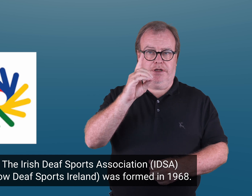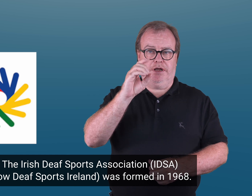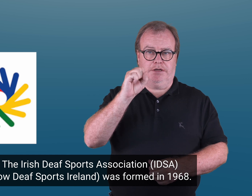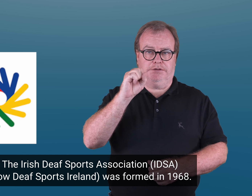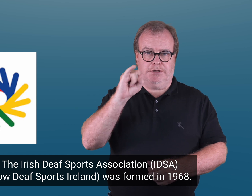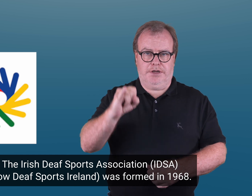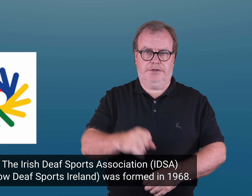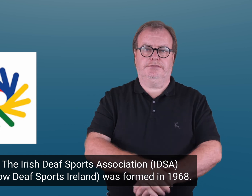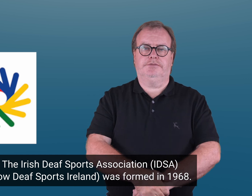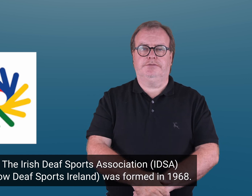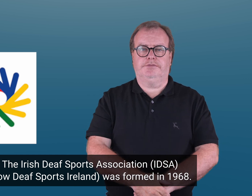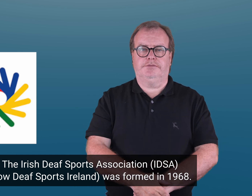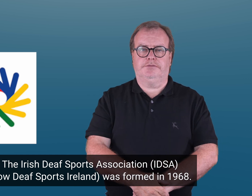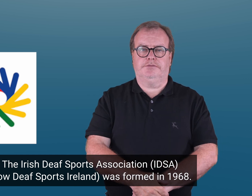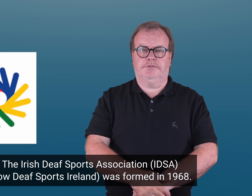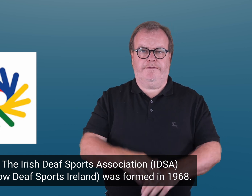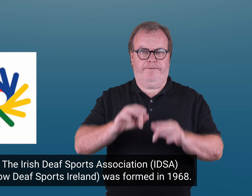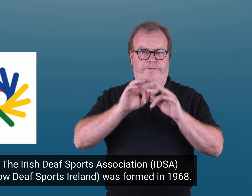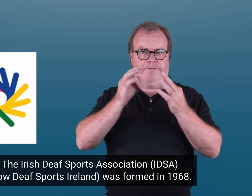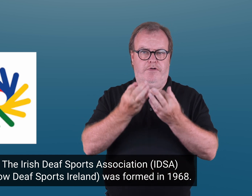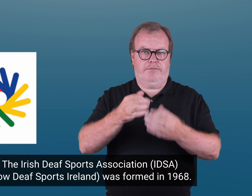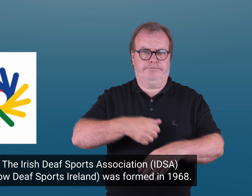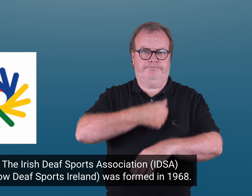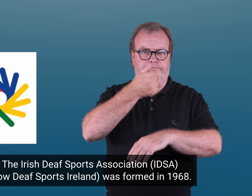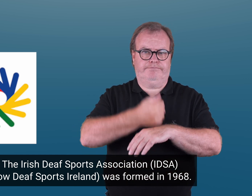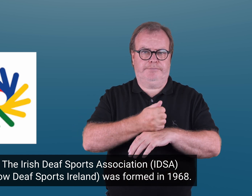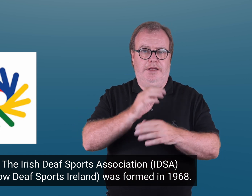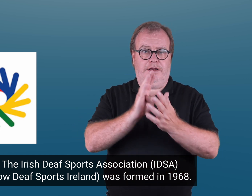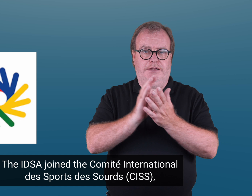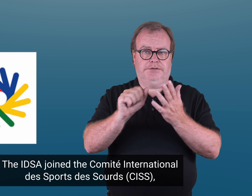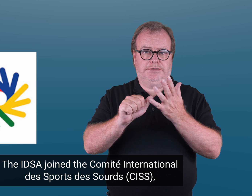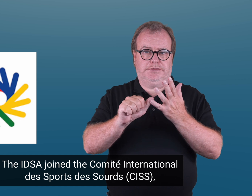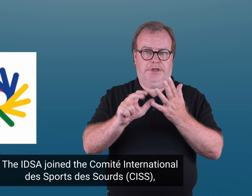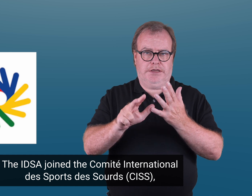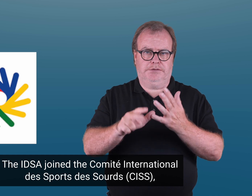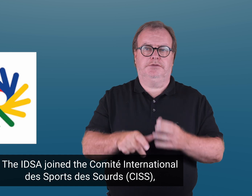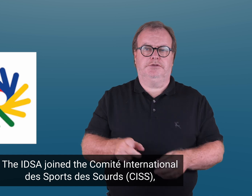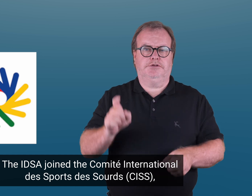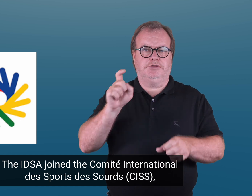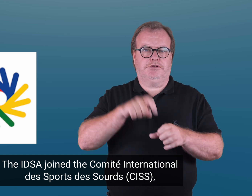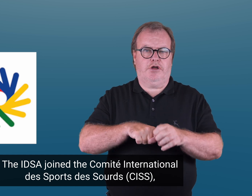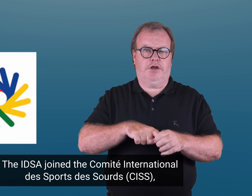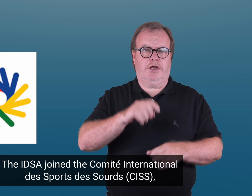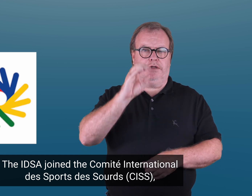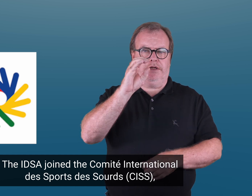Sports Ireland, was formed in 1968. The IDSA joined the